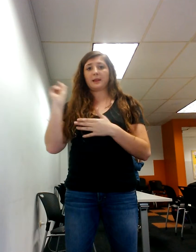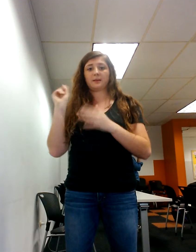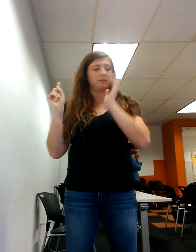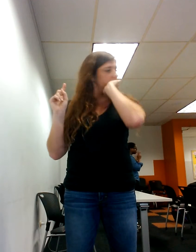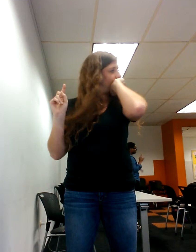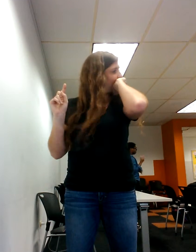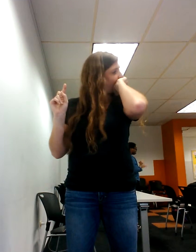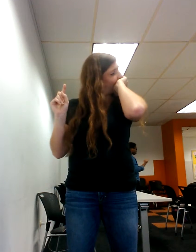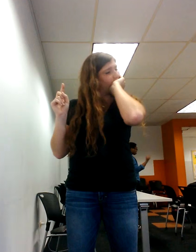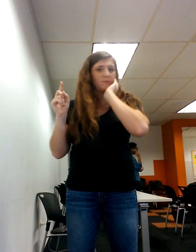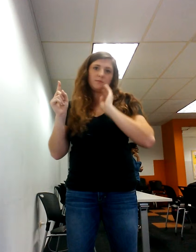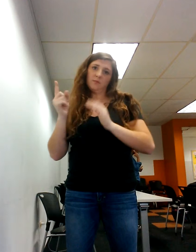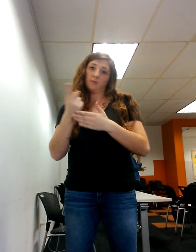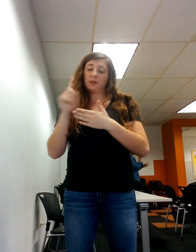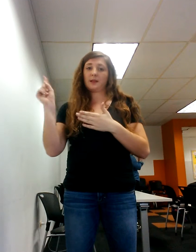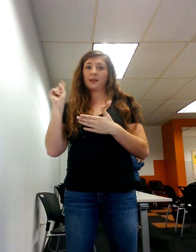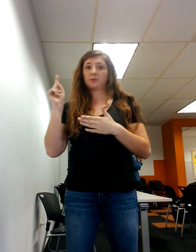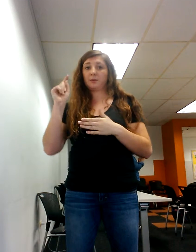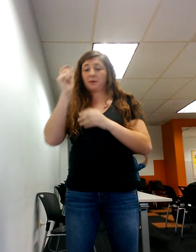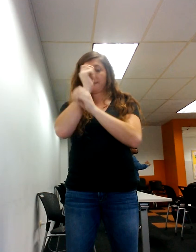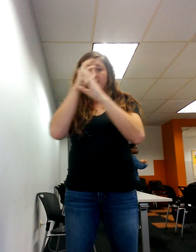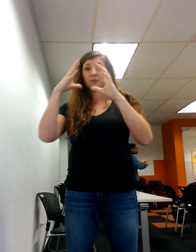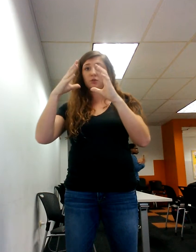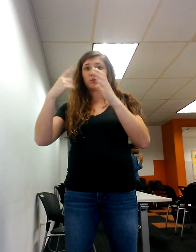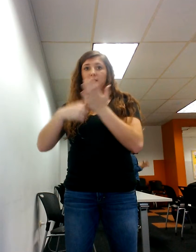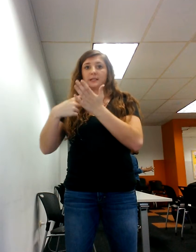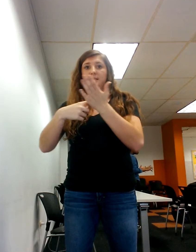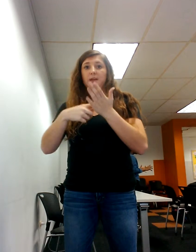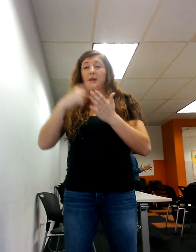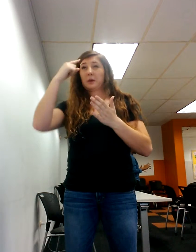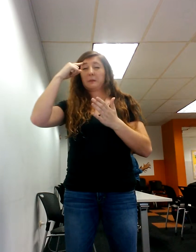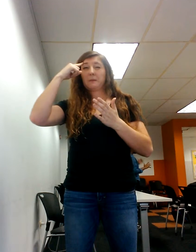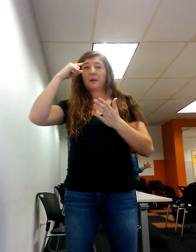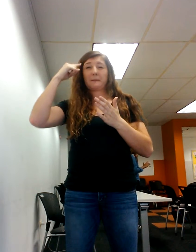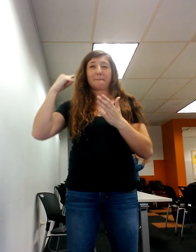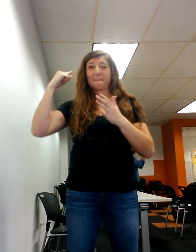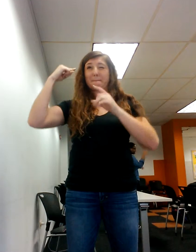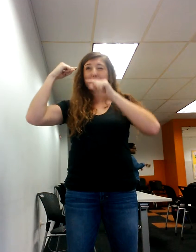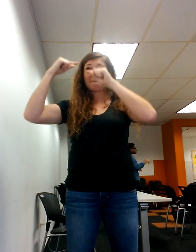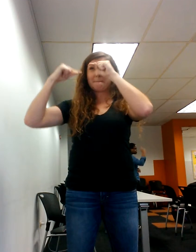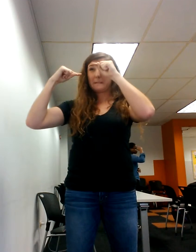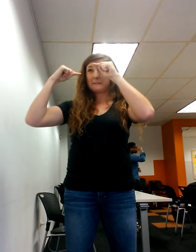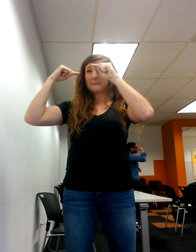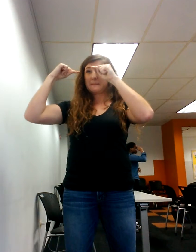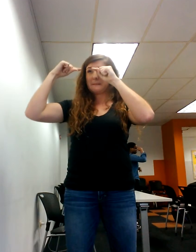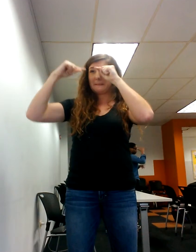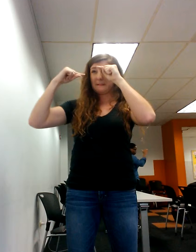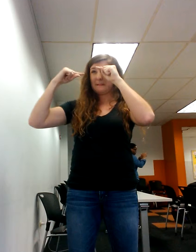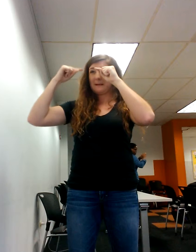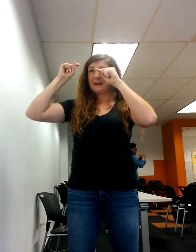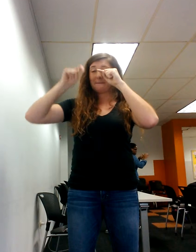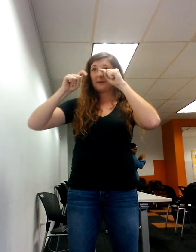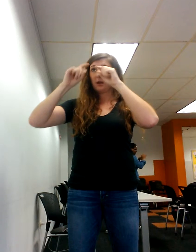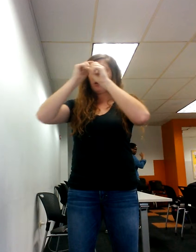and you have to train your brain to think visually again.